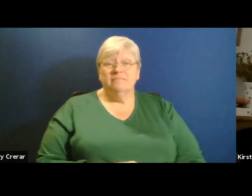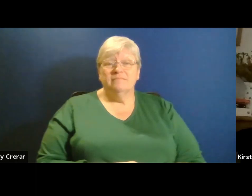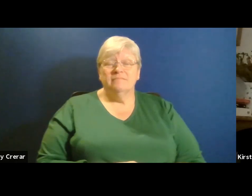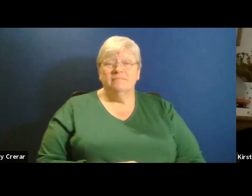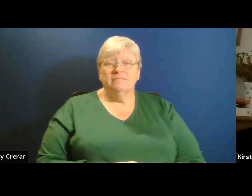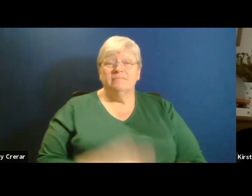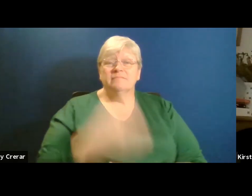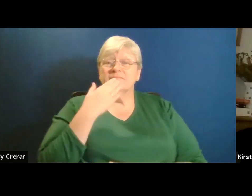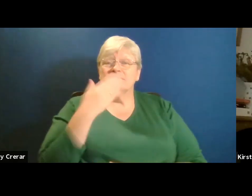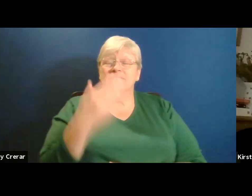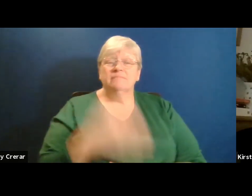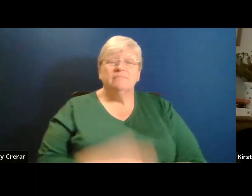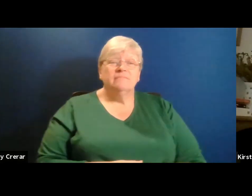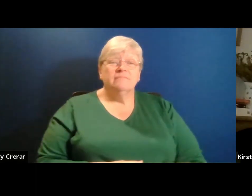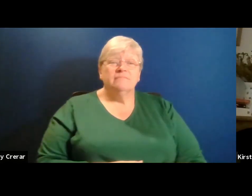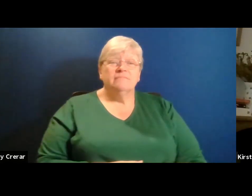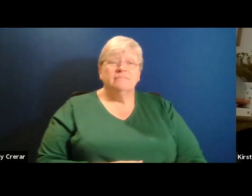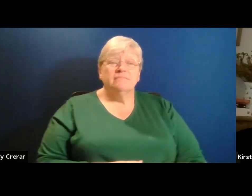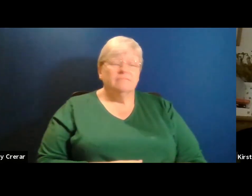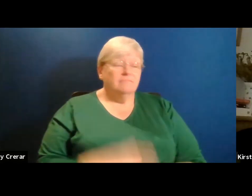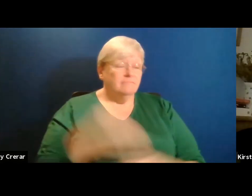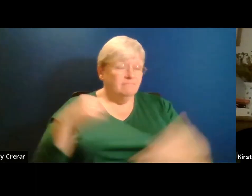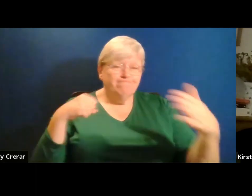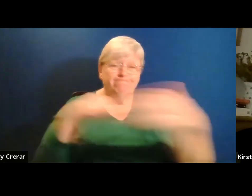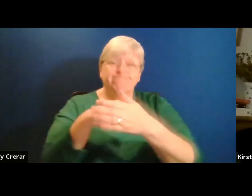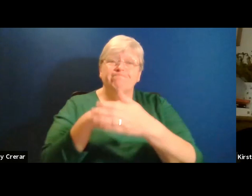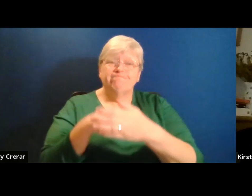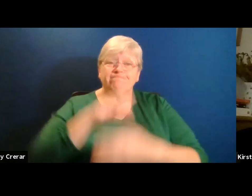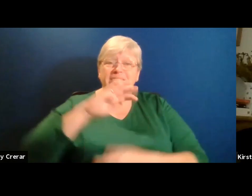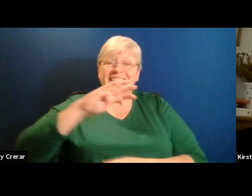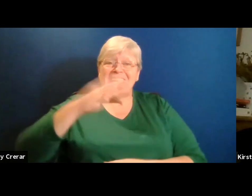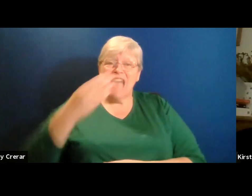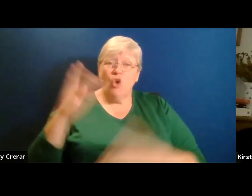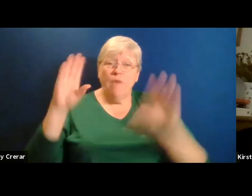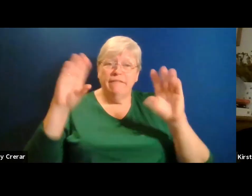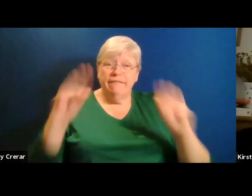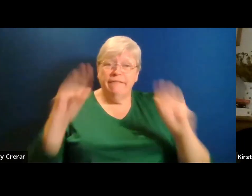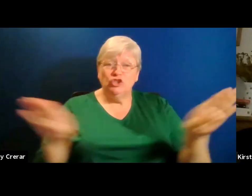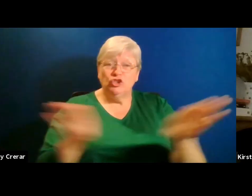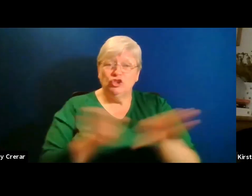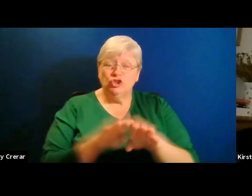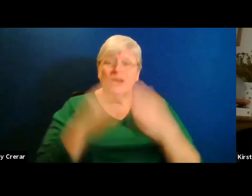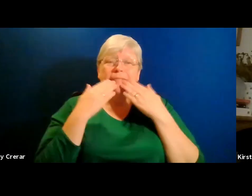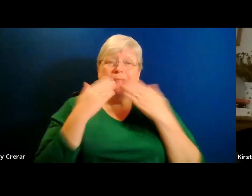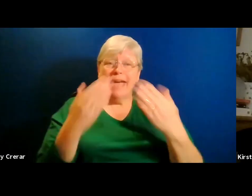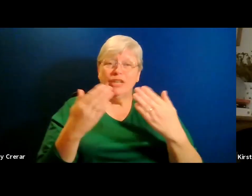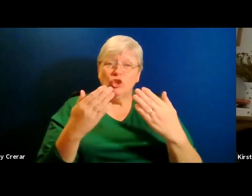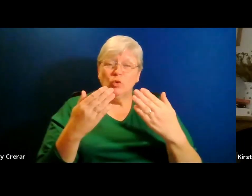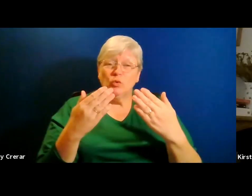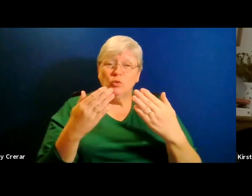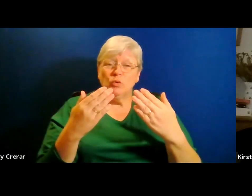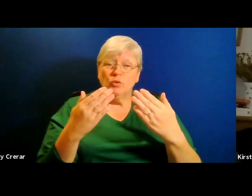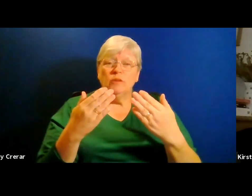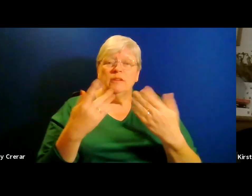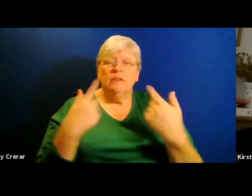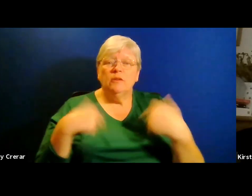Thank you, Will. And that takes us right up to 9 o'clock, which is our scheduled end. So thank you.